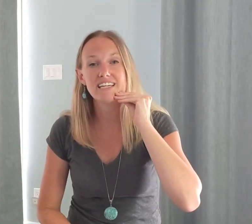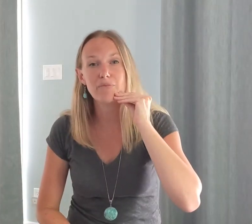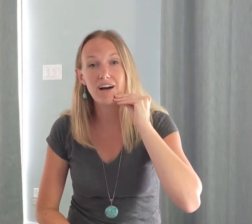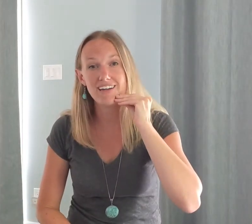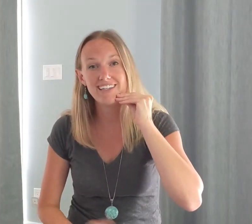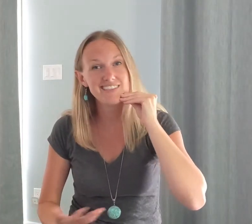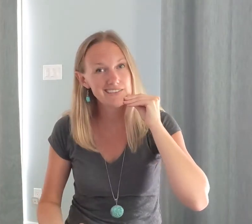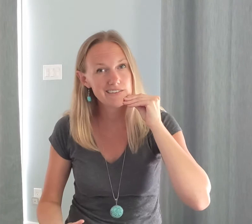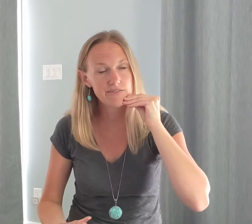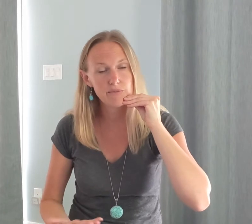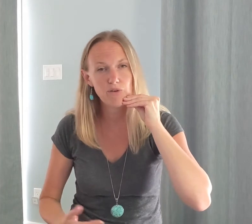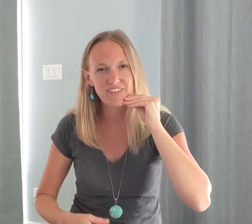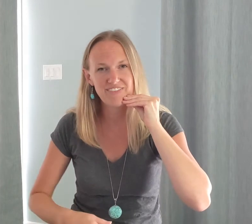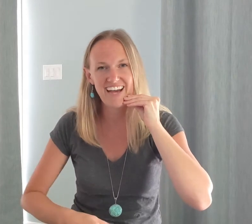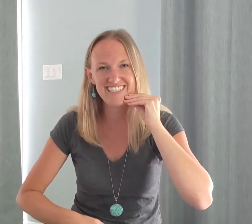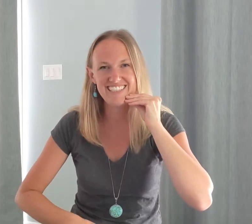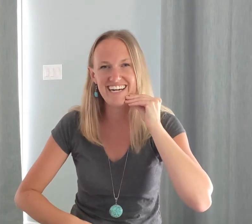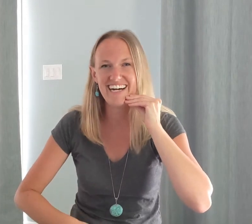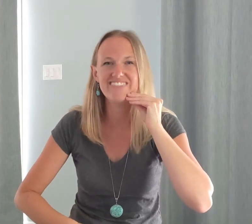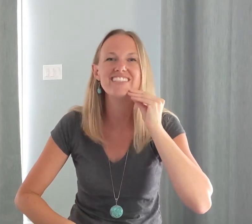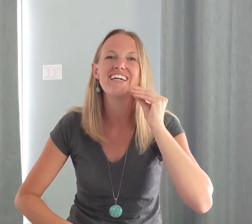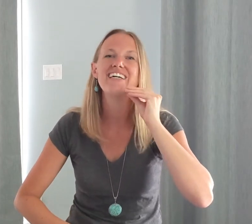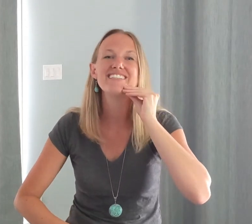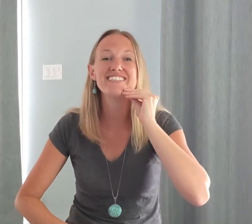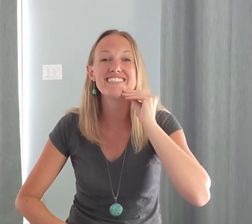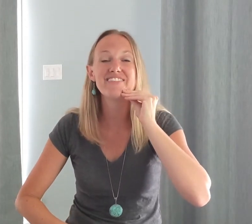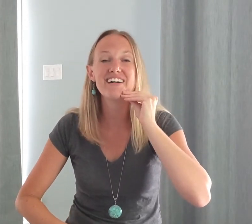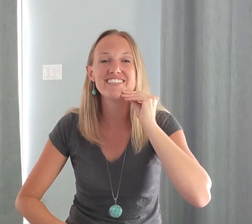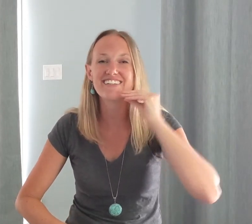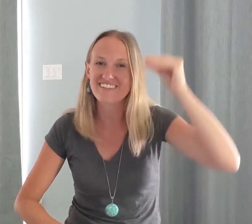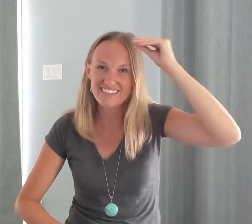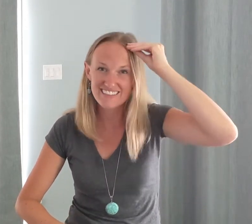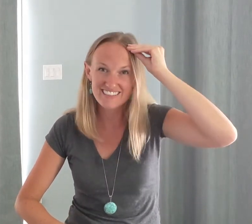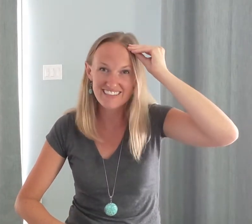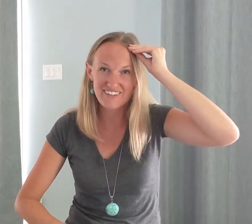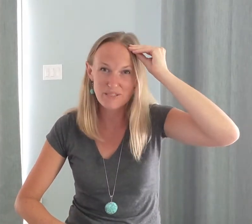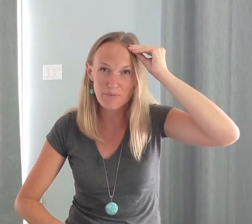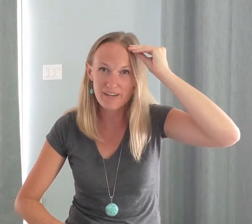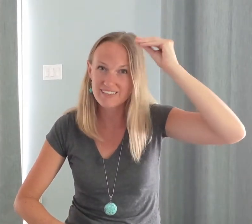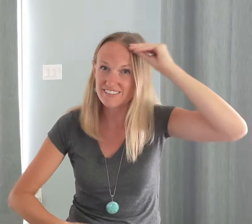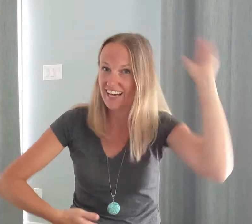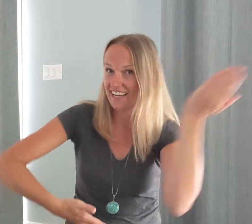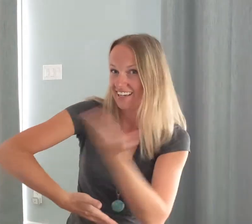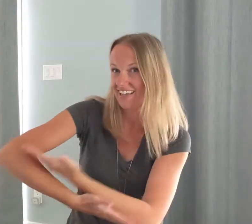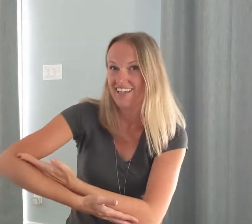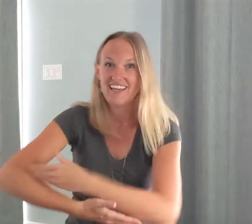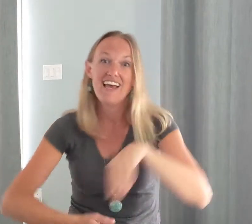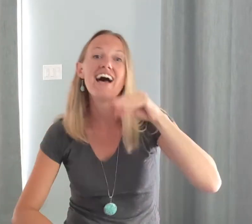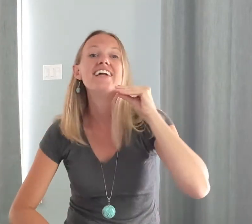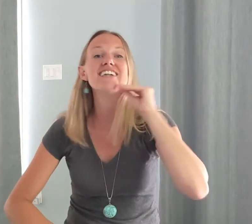a bonnet because these are from old-fashioned times. So this signifies girl, this signifies boy. So son and